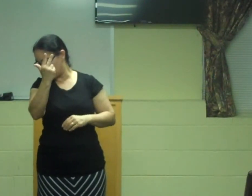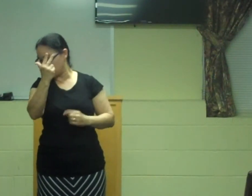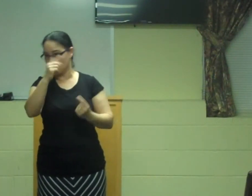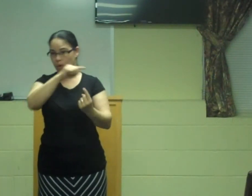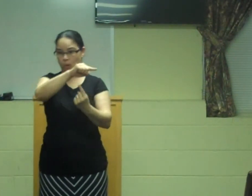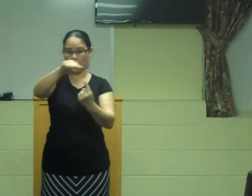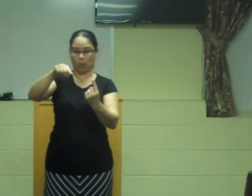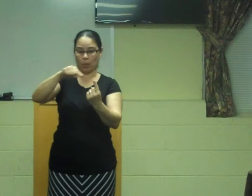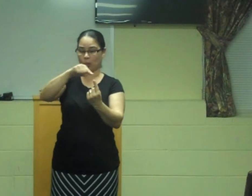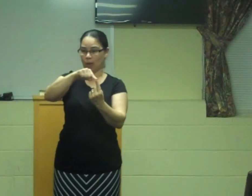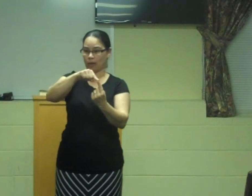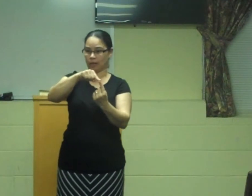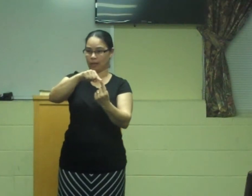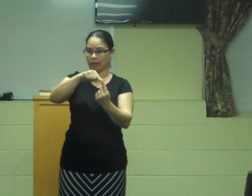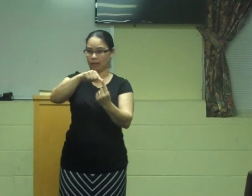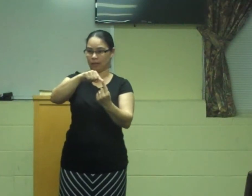Number 3, when?